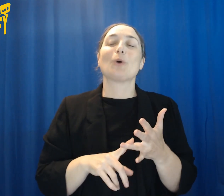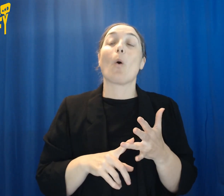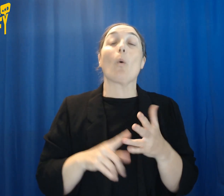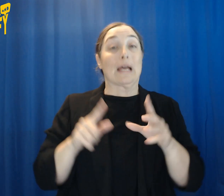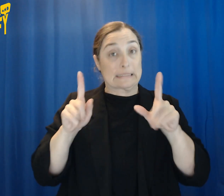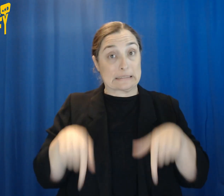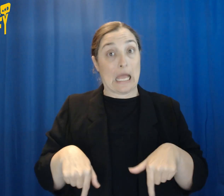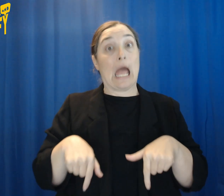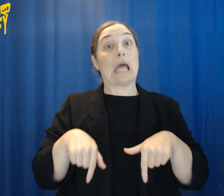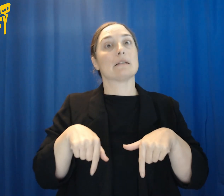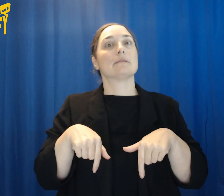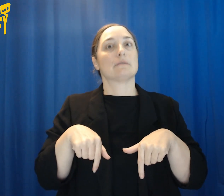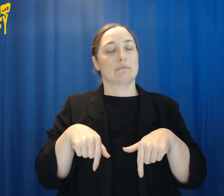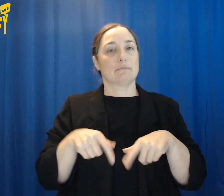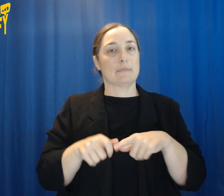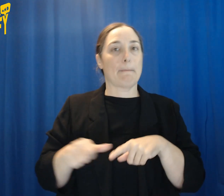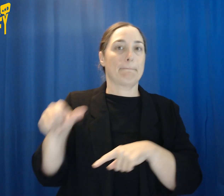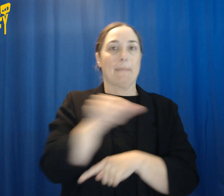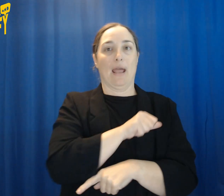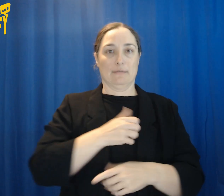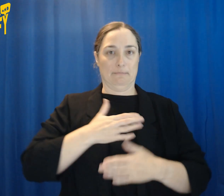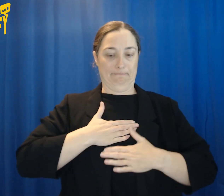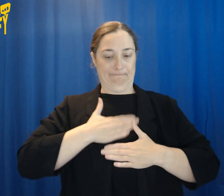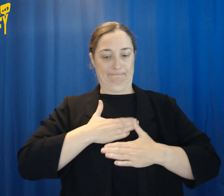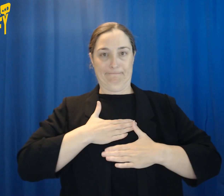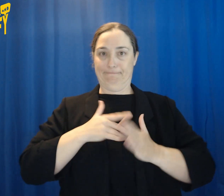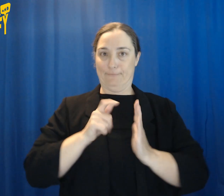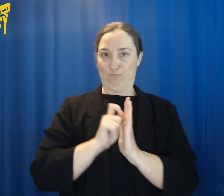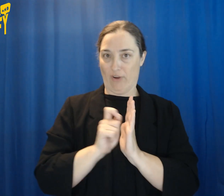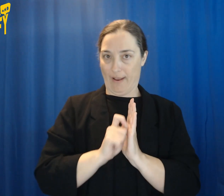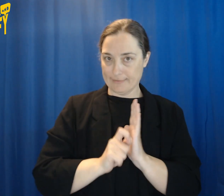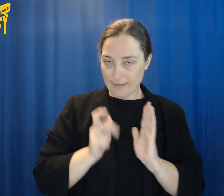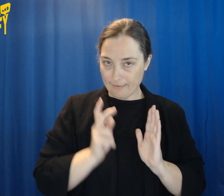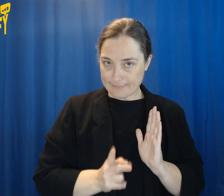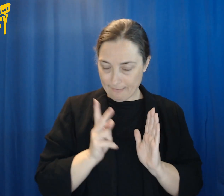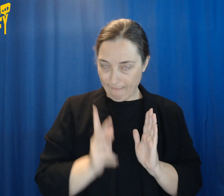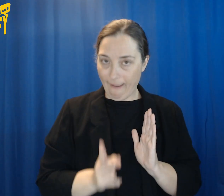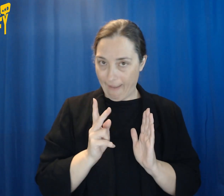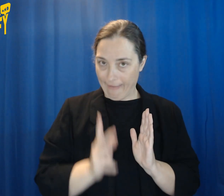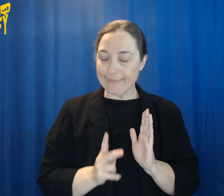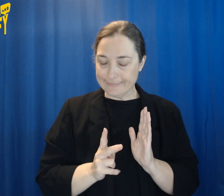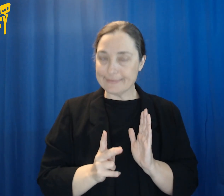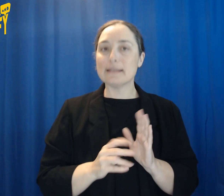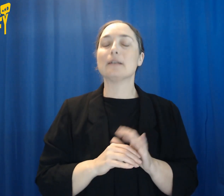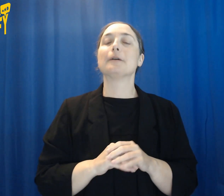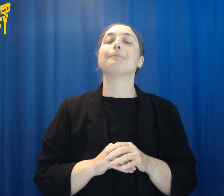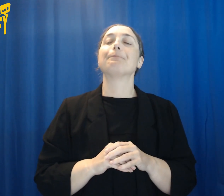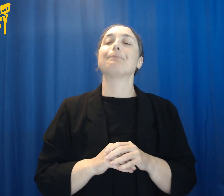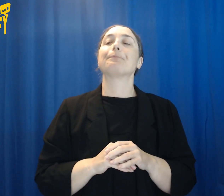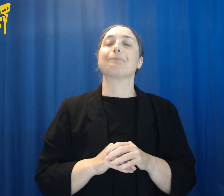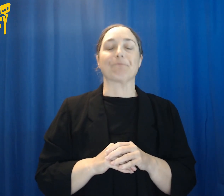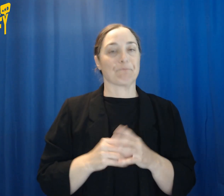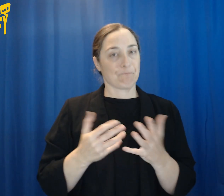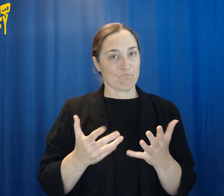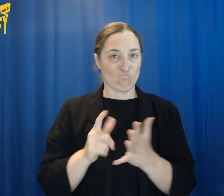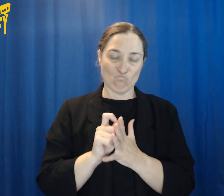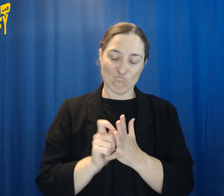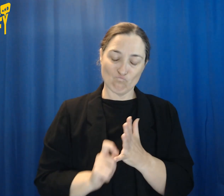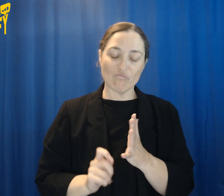to try and retain parts of myself that I'd lost while still in the relationship, I started writing a journal again.